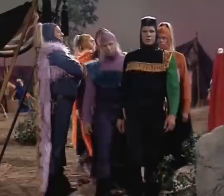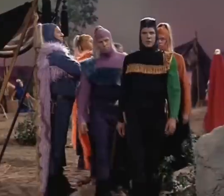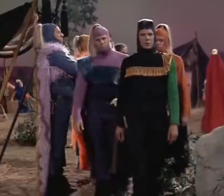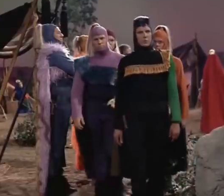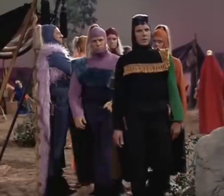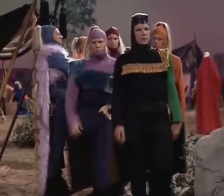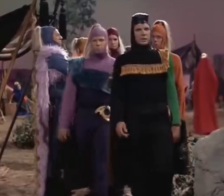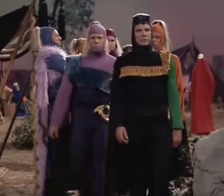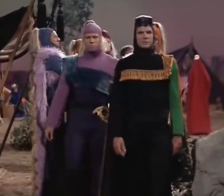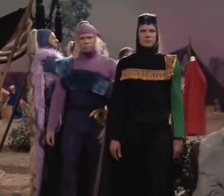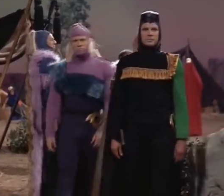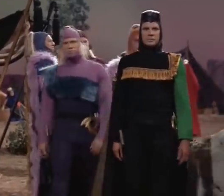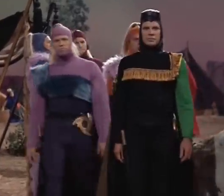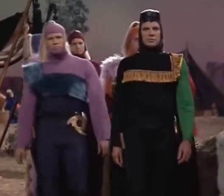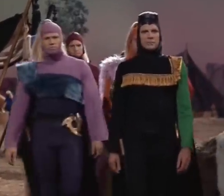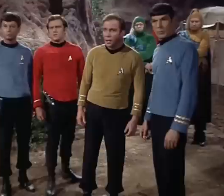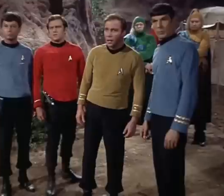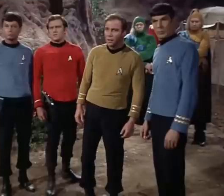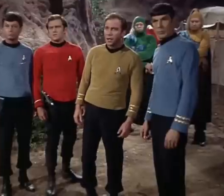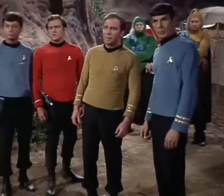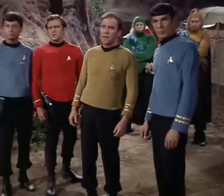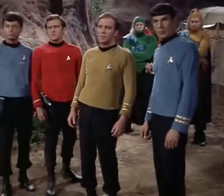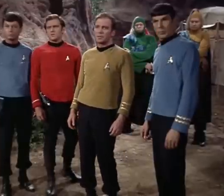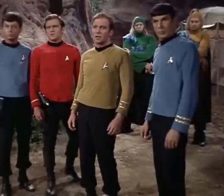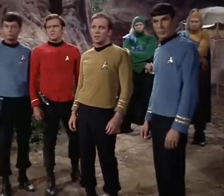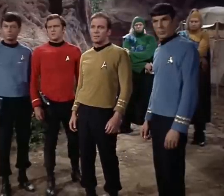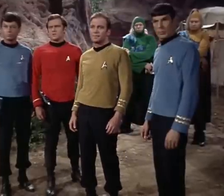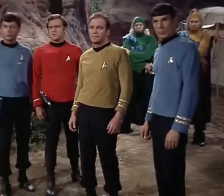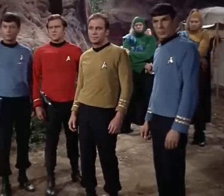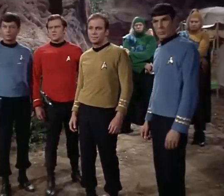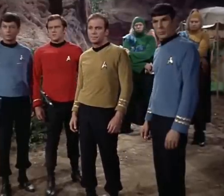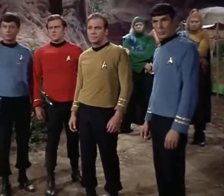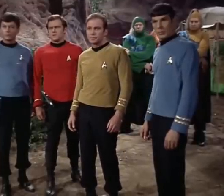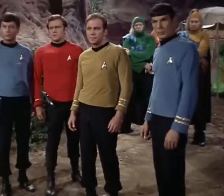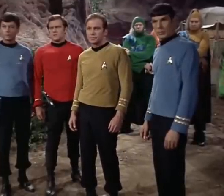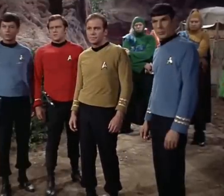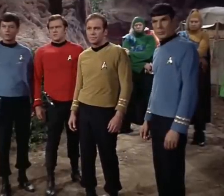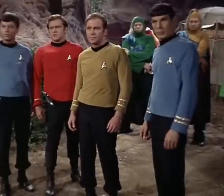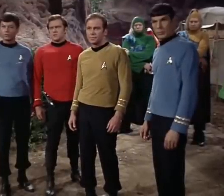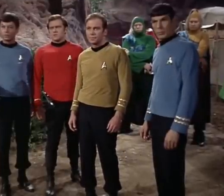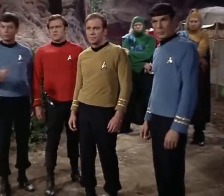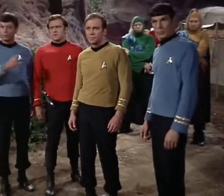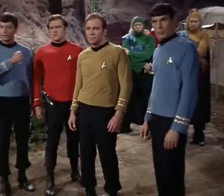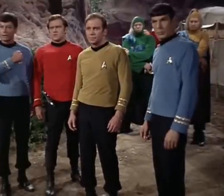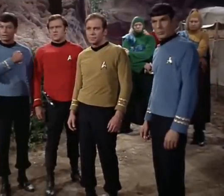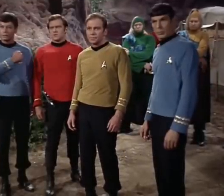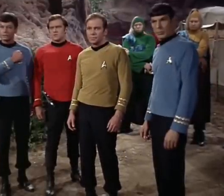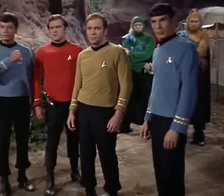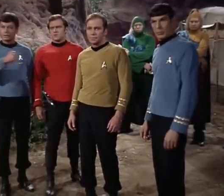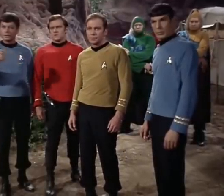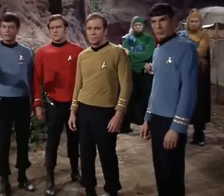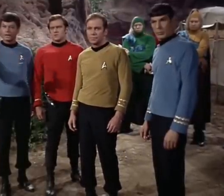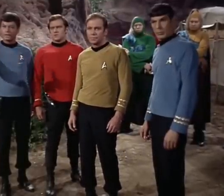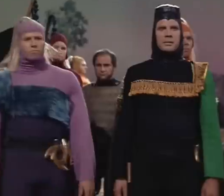The Earth vessel? I'm Captain Kirk. We come with open hearts and